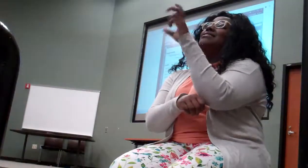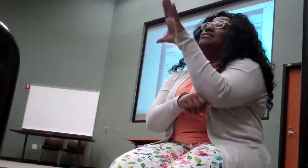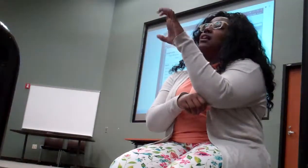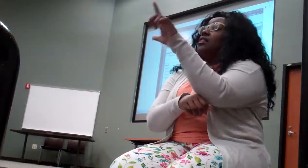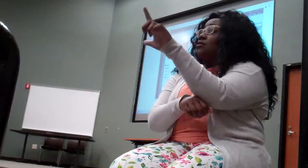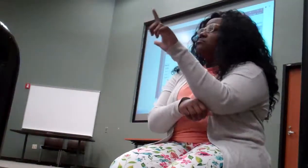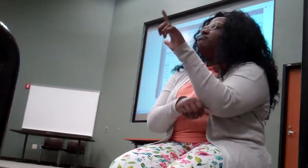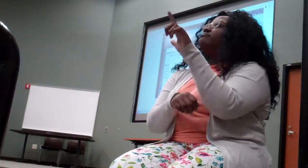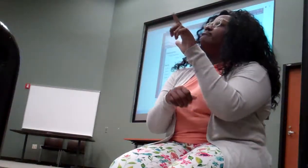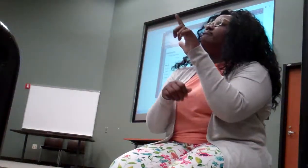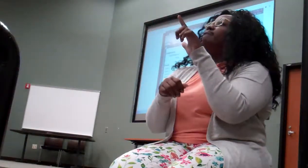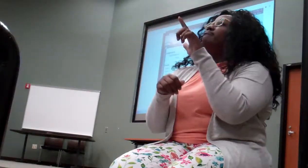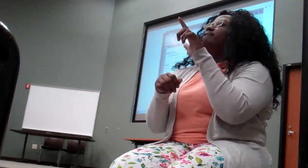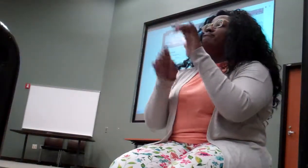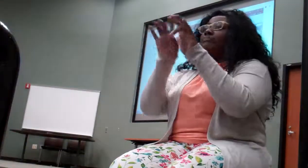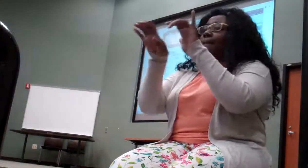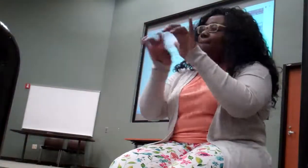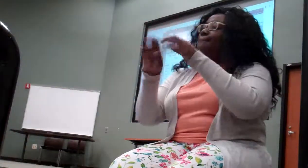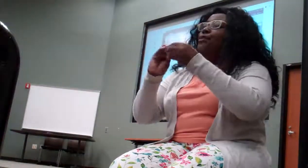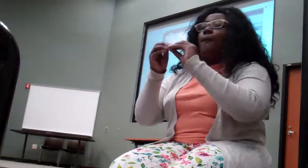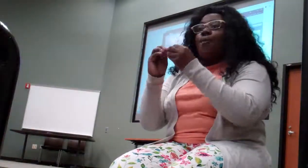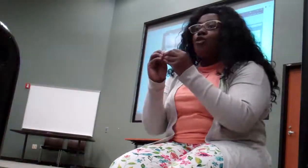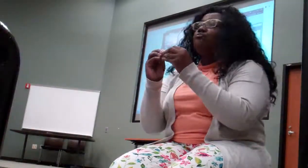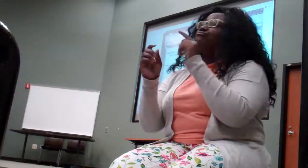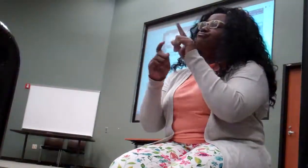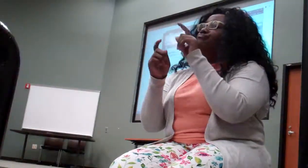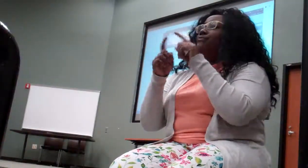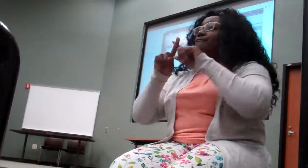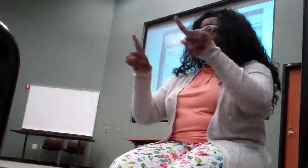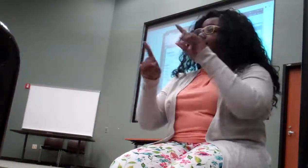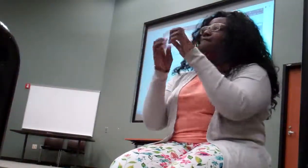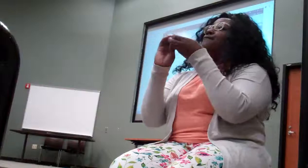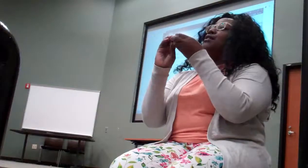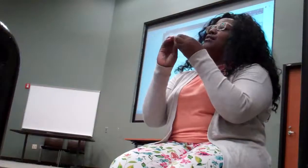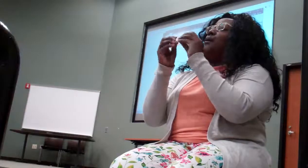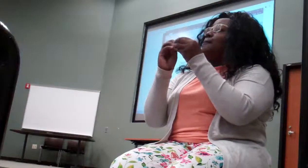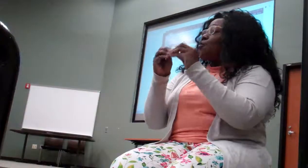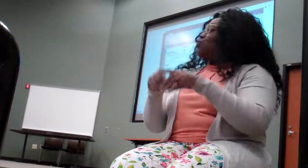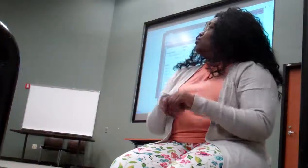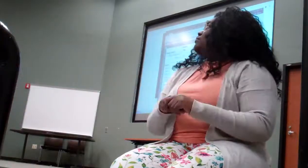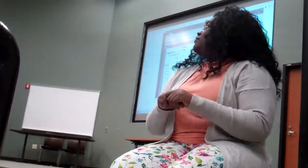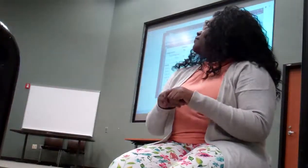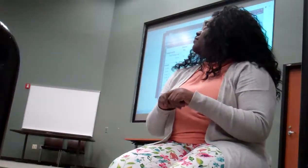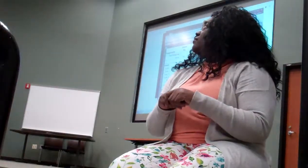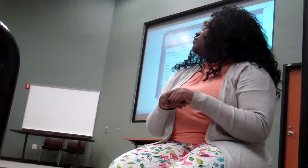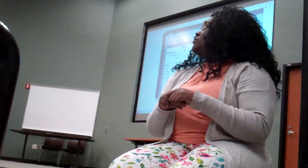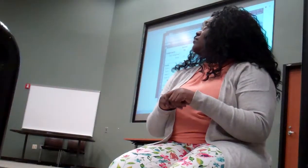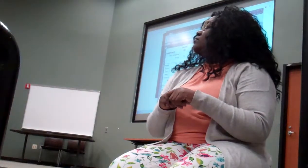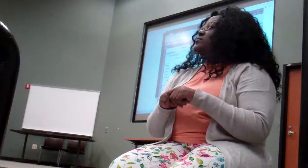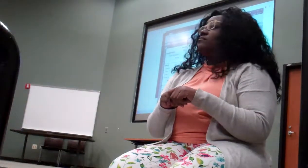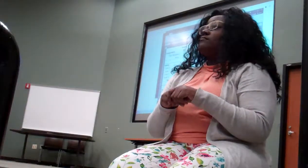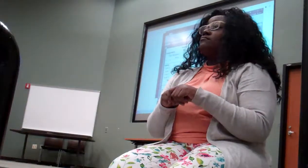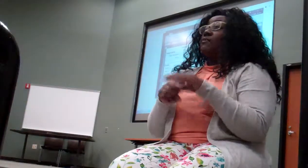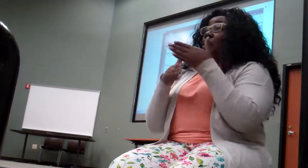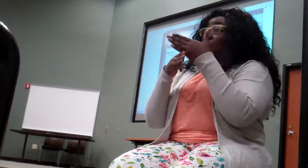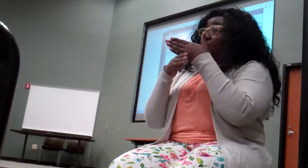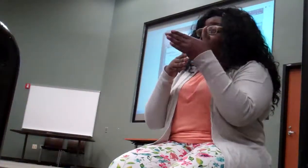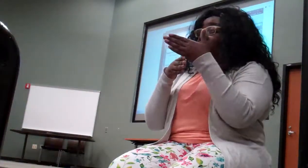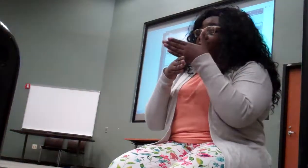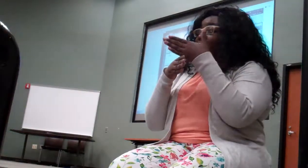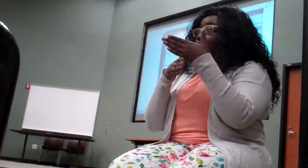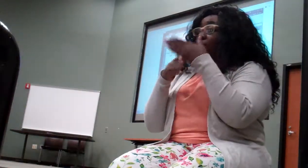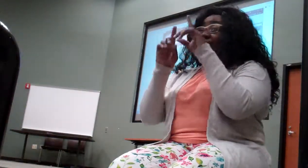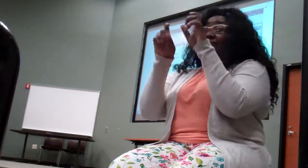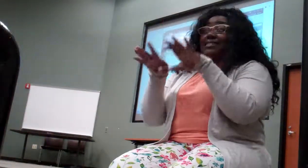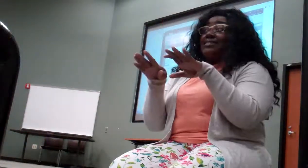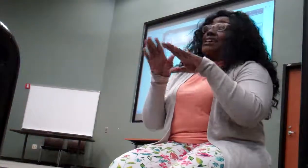Play around. What I find it's helpful to do is, plug in your average exam score for exam 4